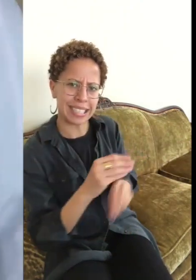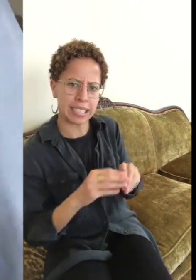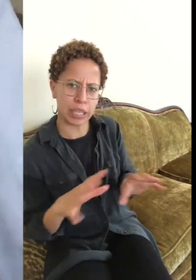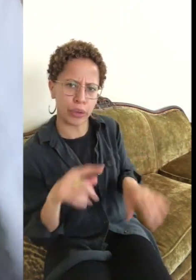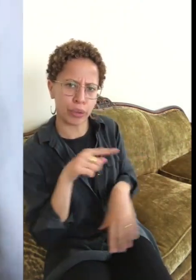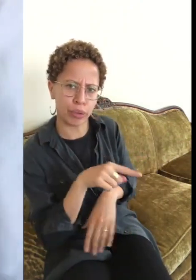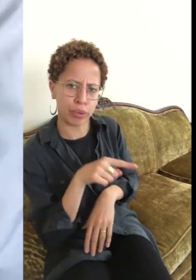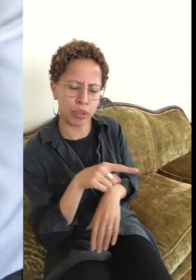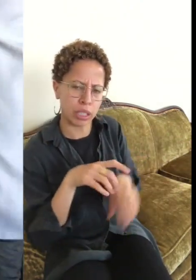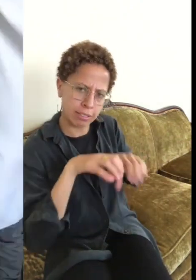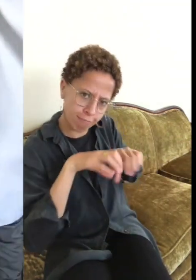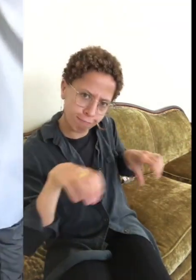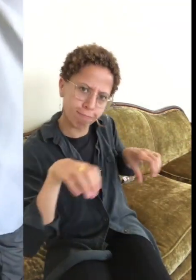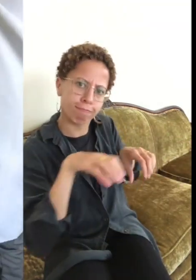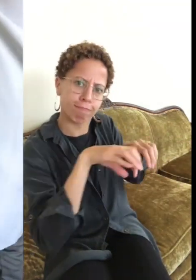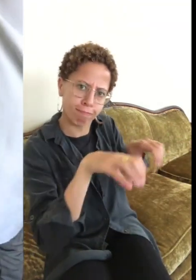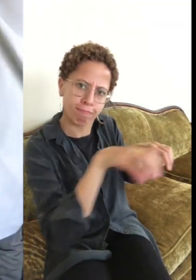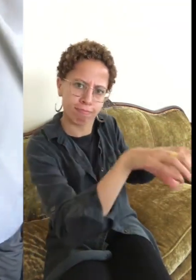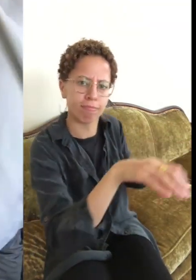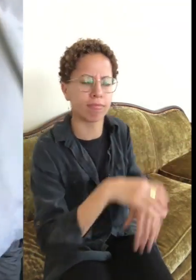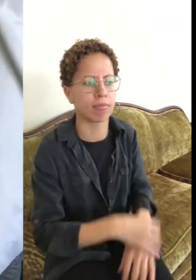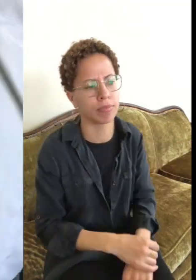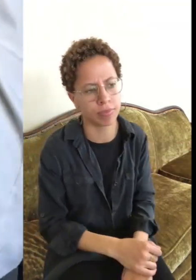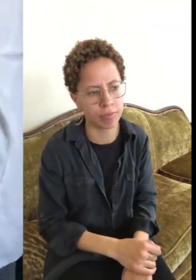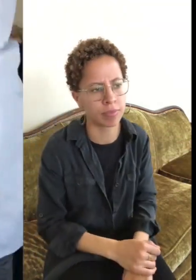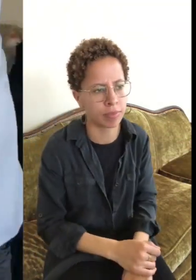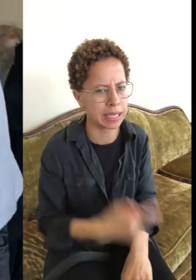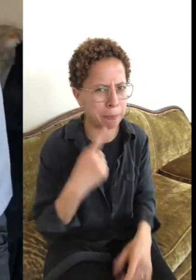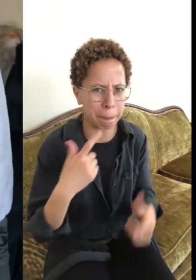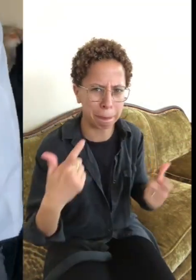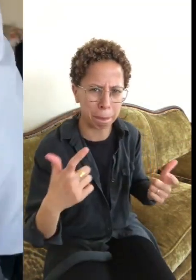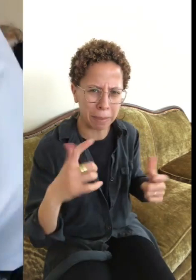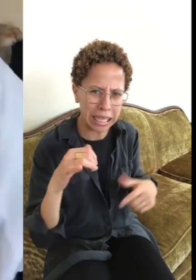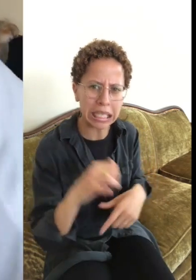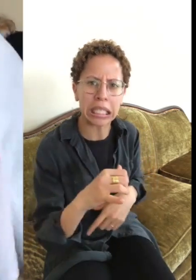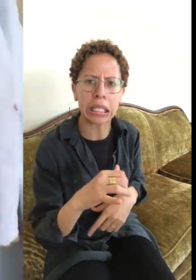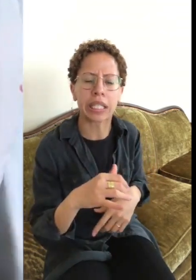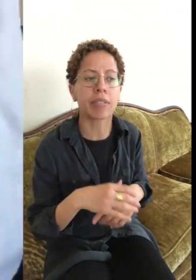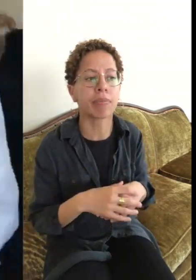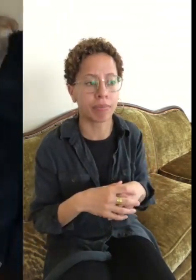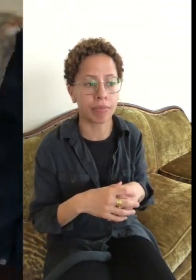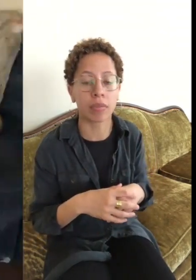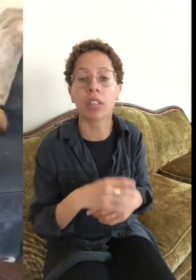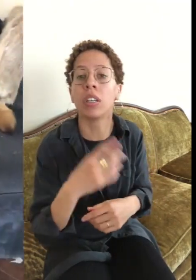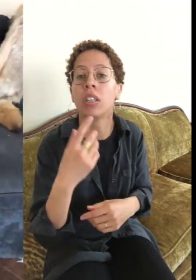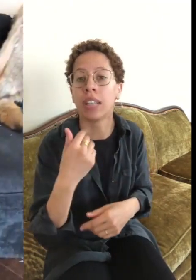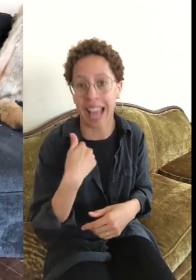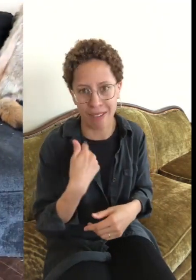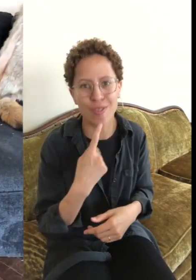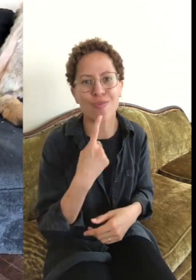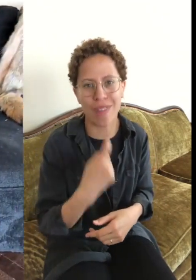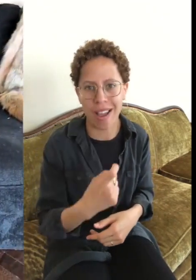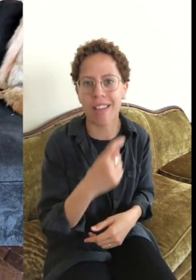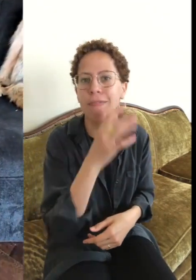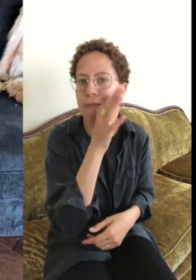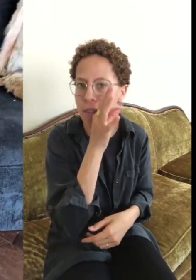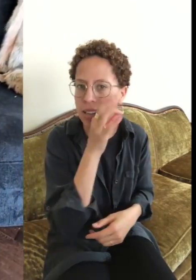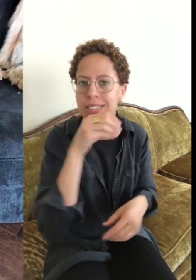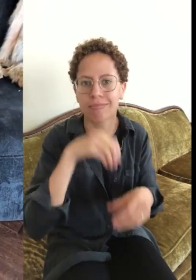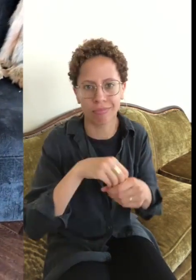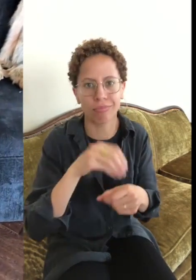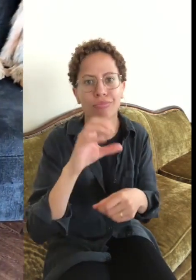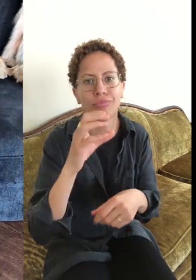can see how big it is. And yes, there are red fox in Churchill. Thanks for clarifying that. I'm going to